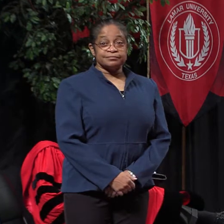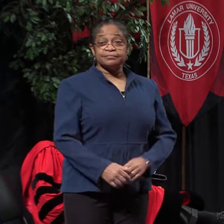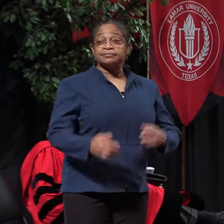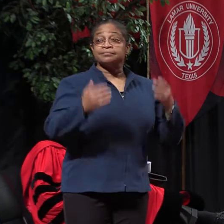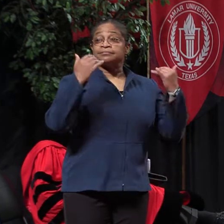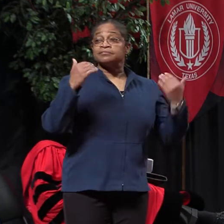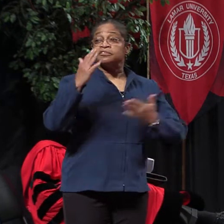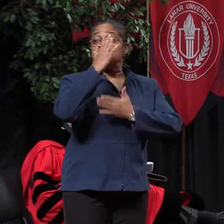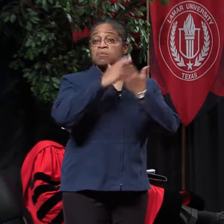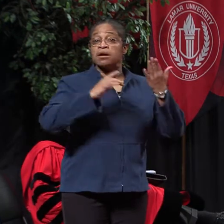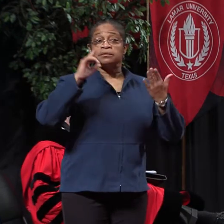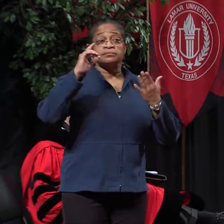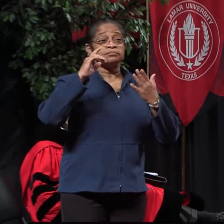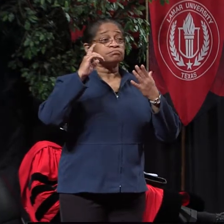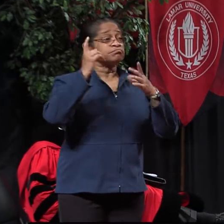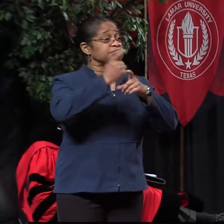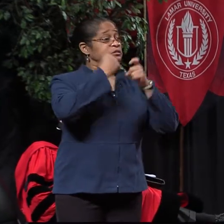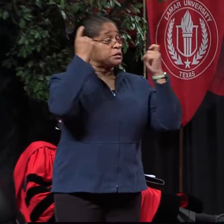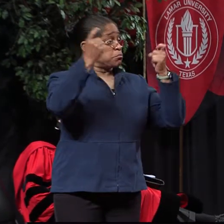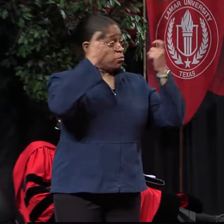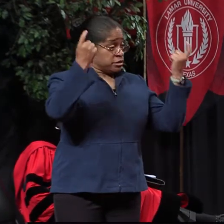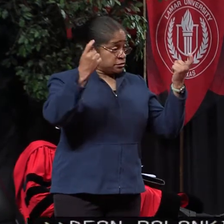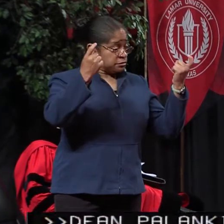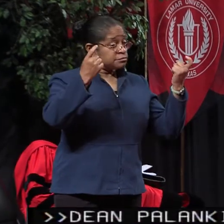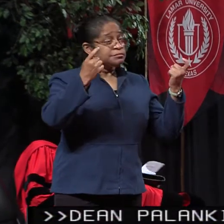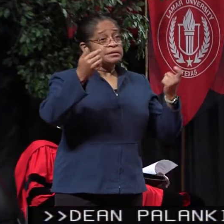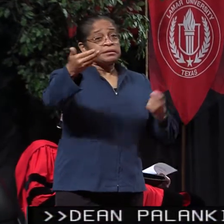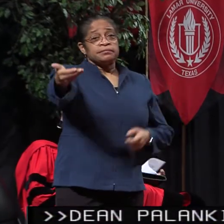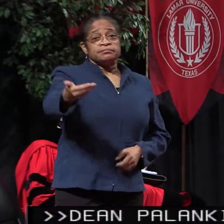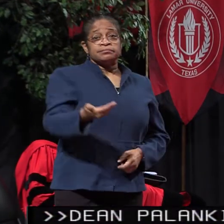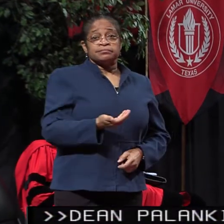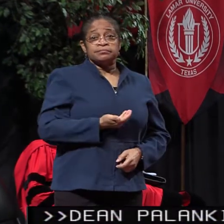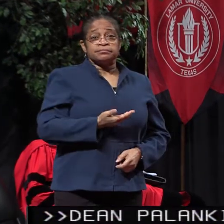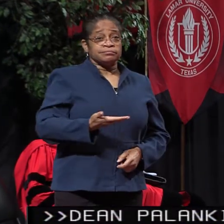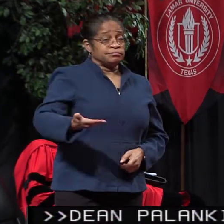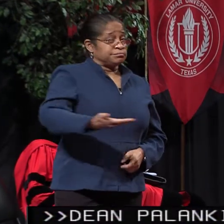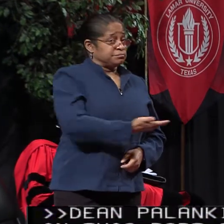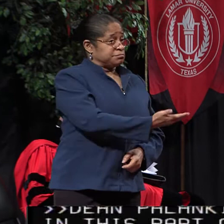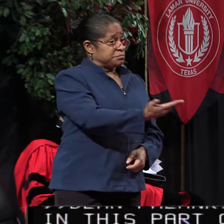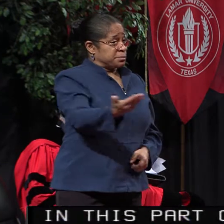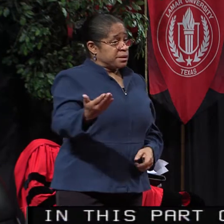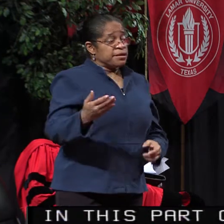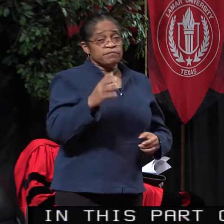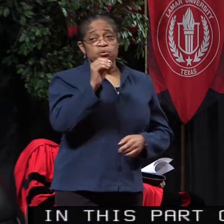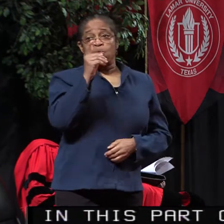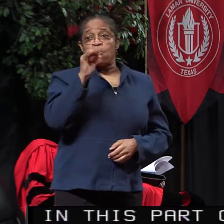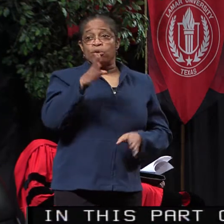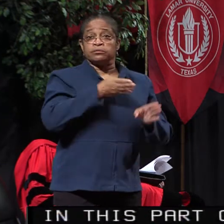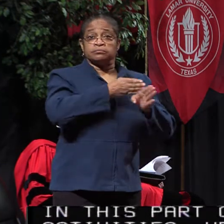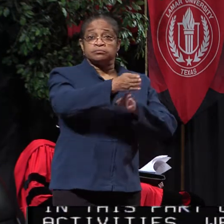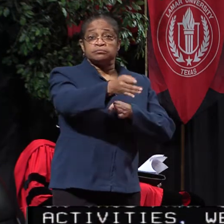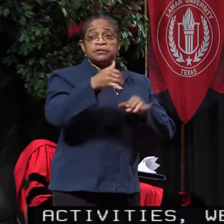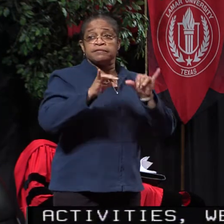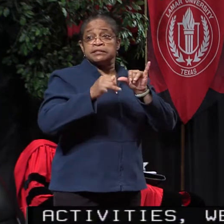In this part of our commencement activities, we celebrate the induction of our engineering graduates into the Order of the Engineer. I